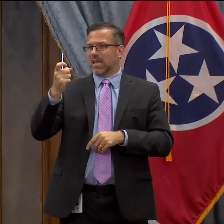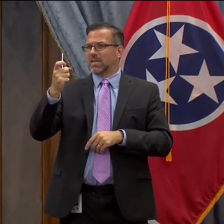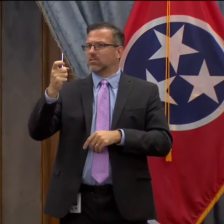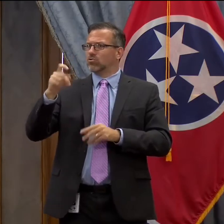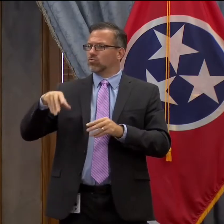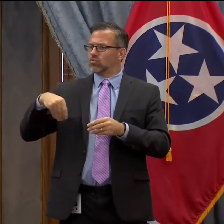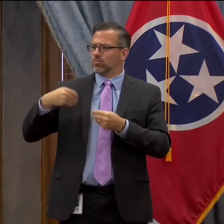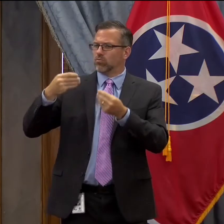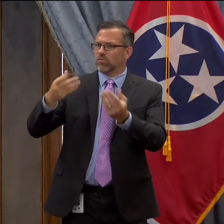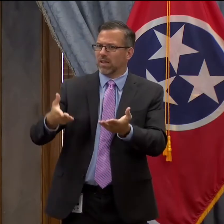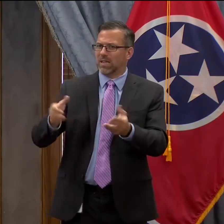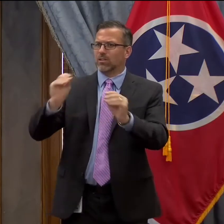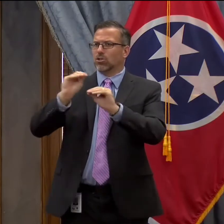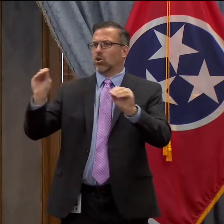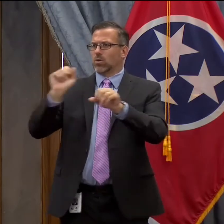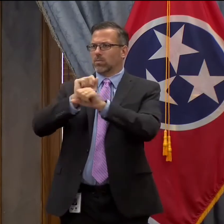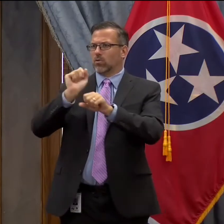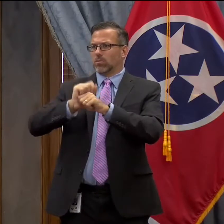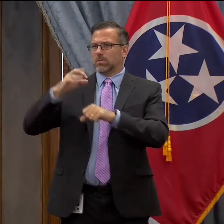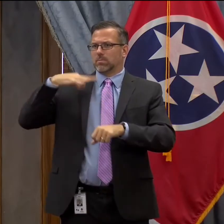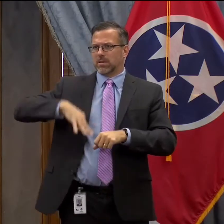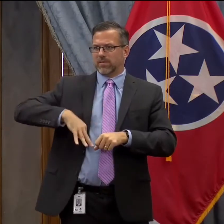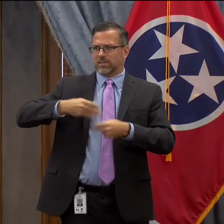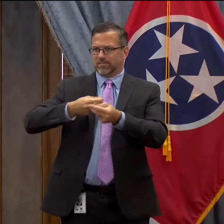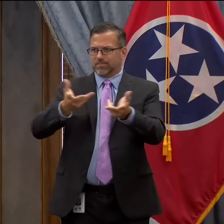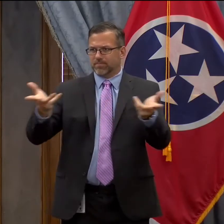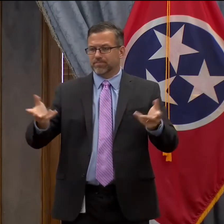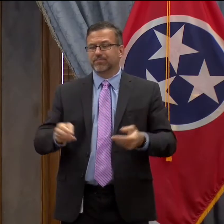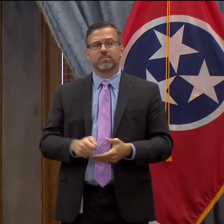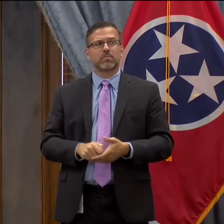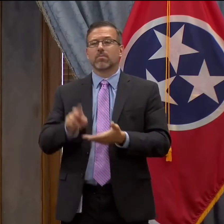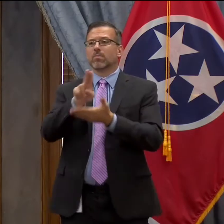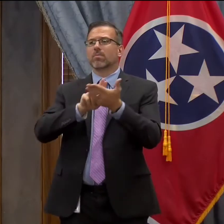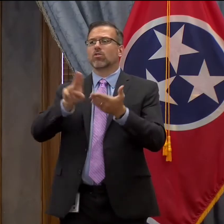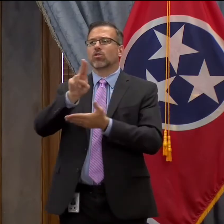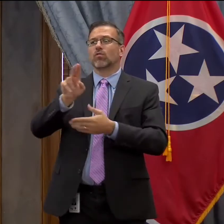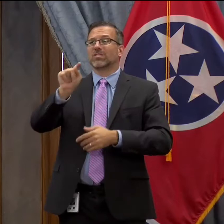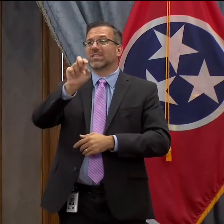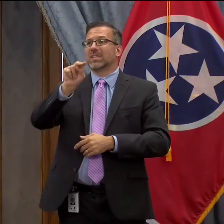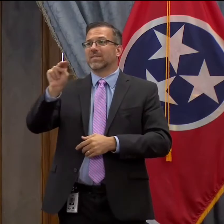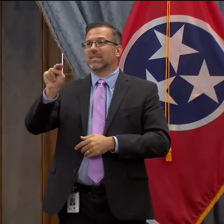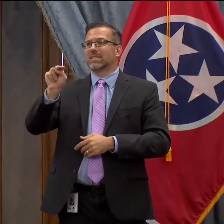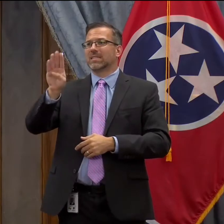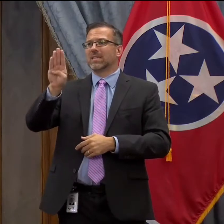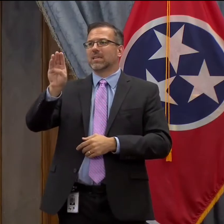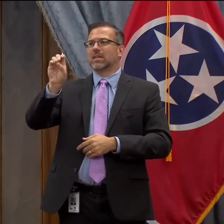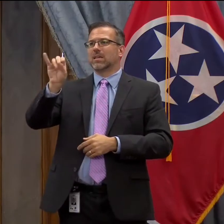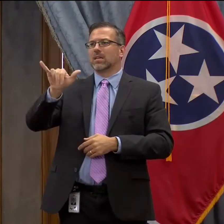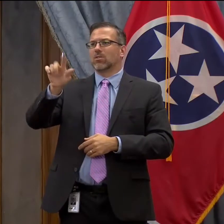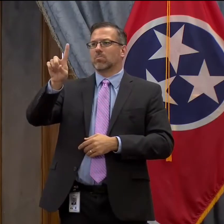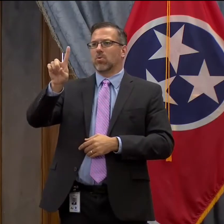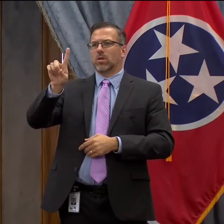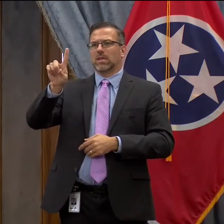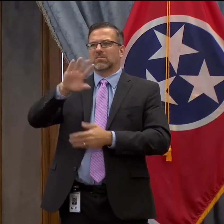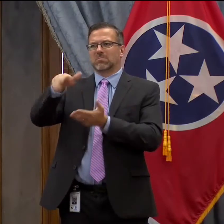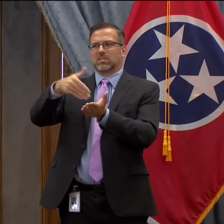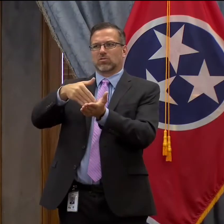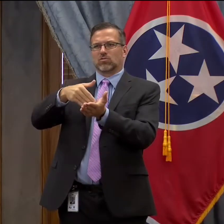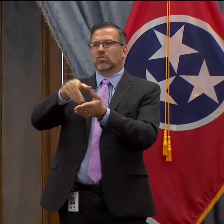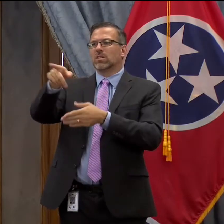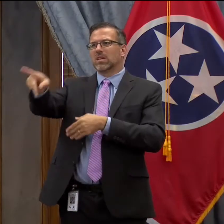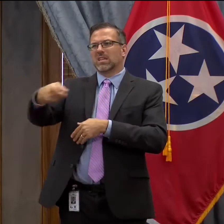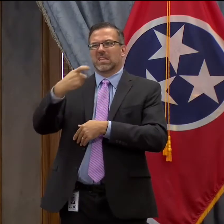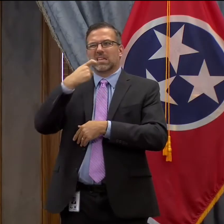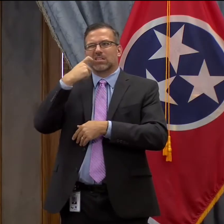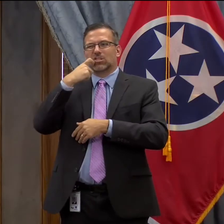great unemployment in our state. The University of Tennessee's Boyd Center just released projections that